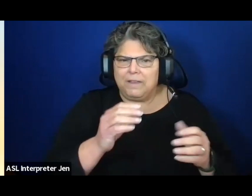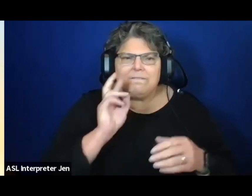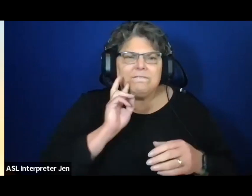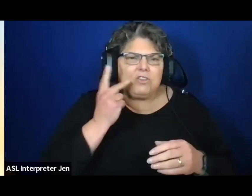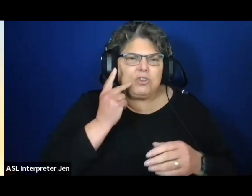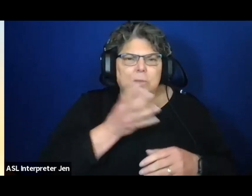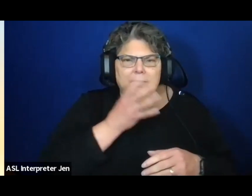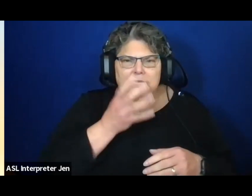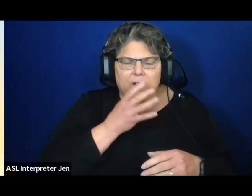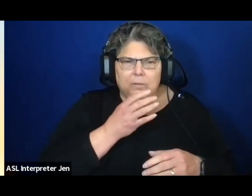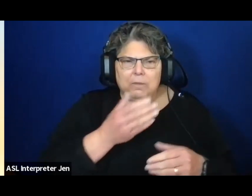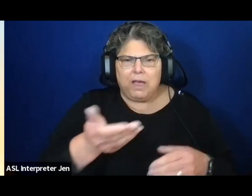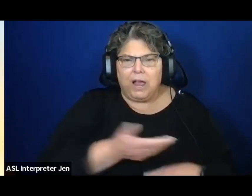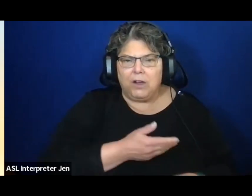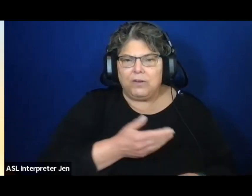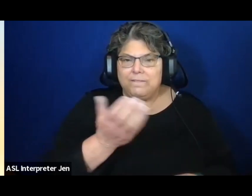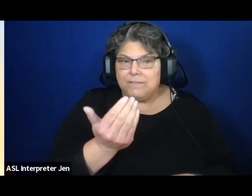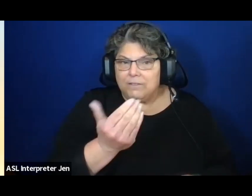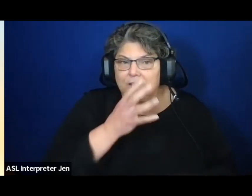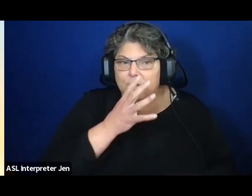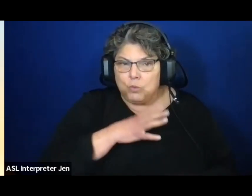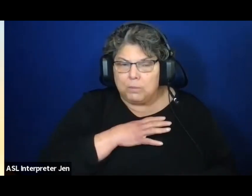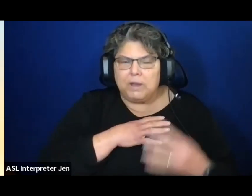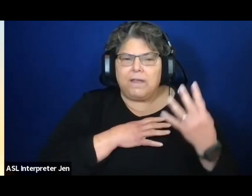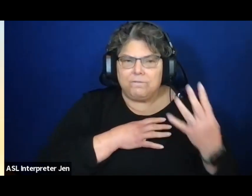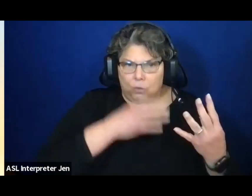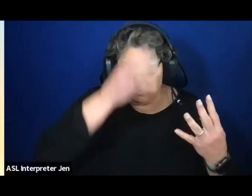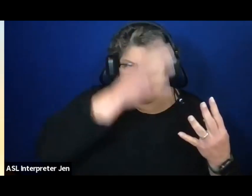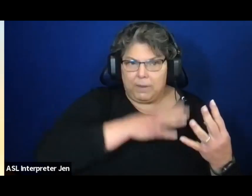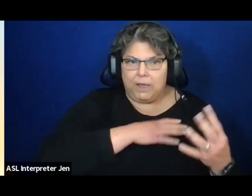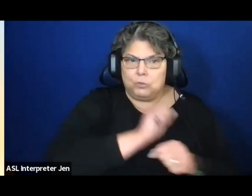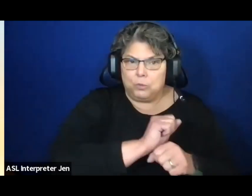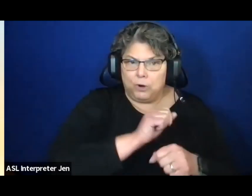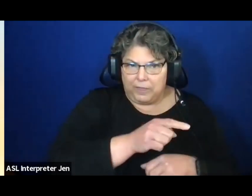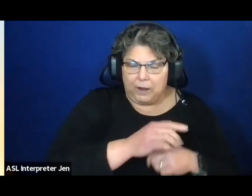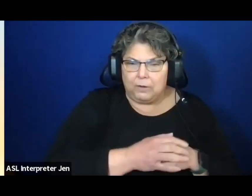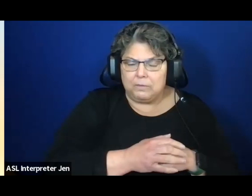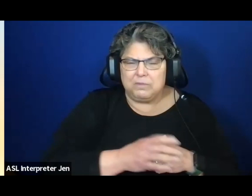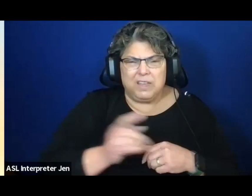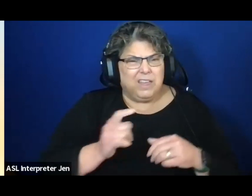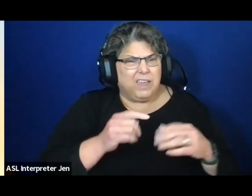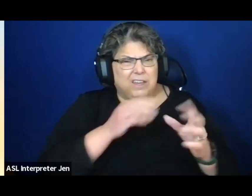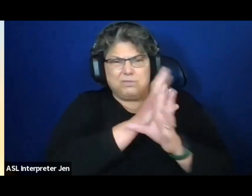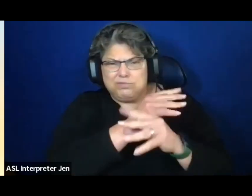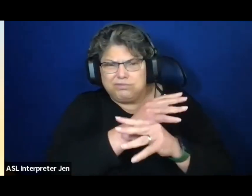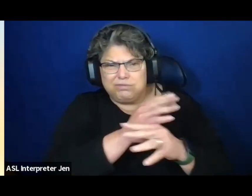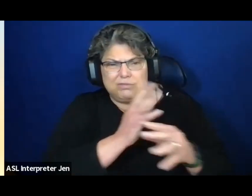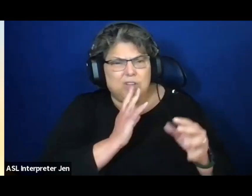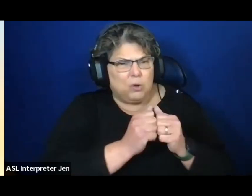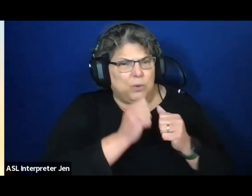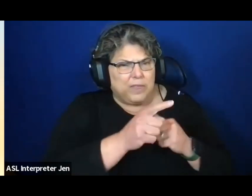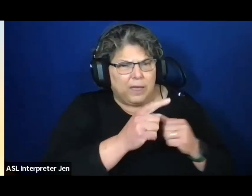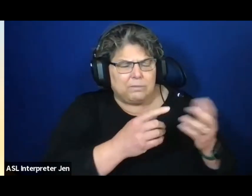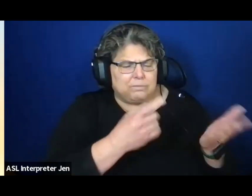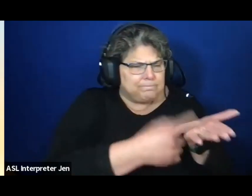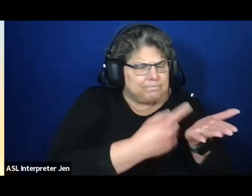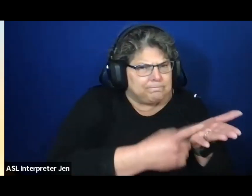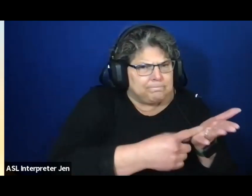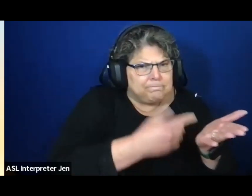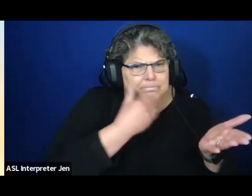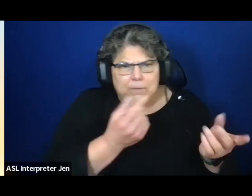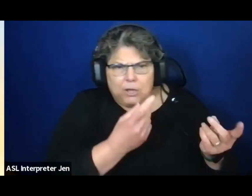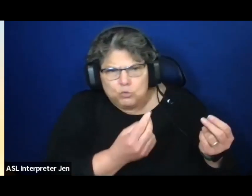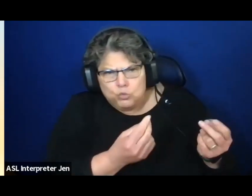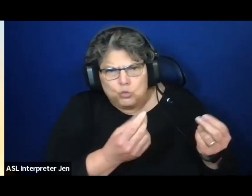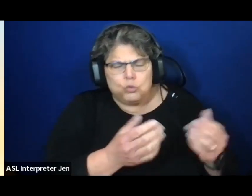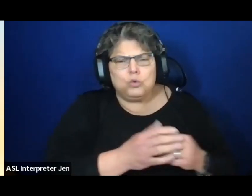women and 4 local men to work it. George meets with them virtually at all hours of the day and night to discuss best practices.